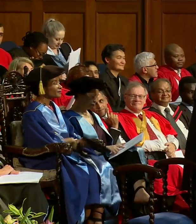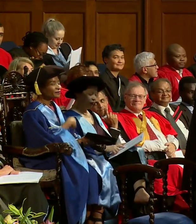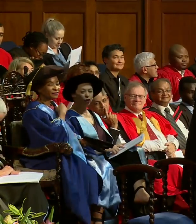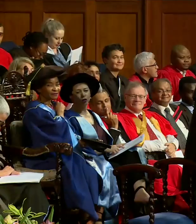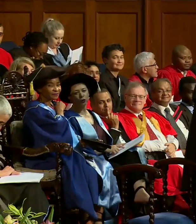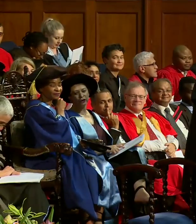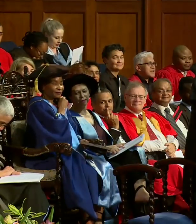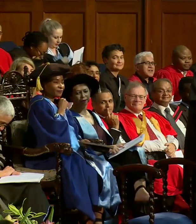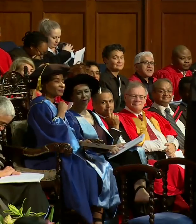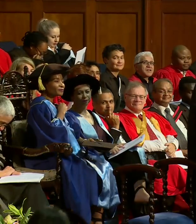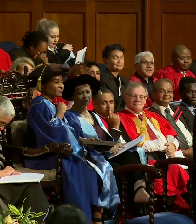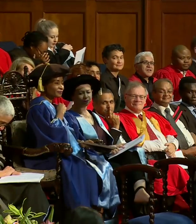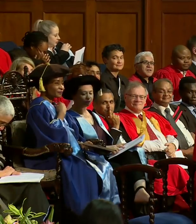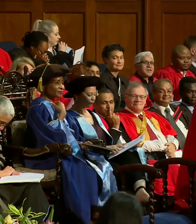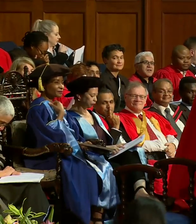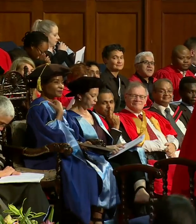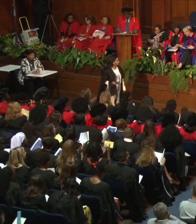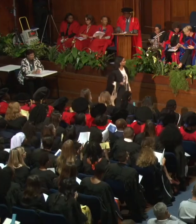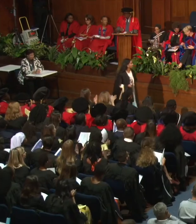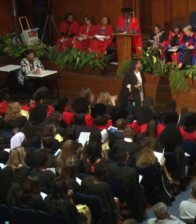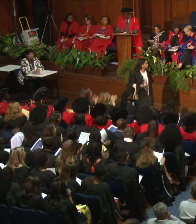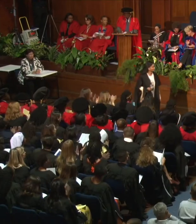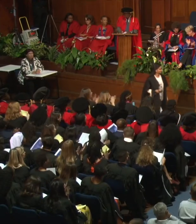Jordan Peterson.